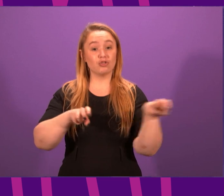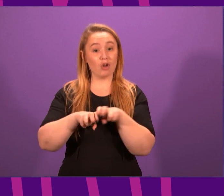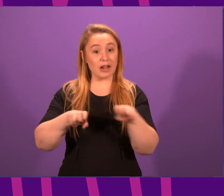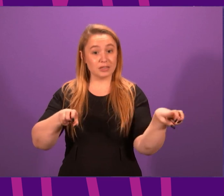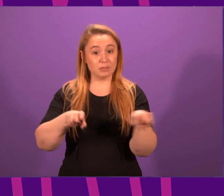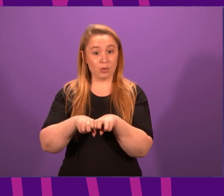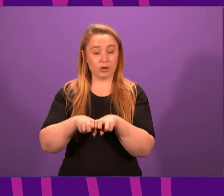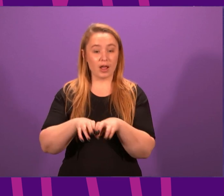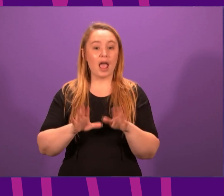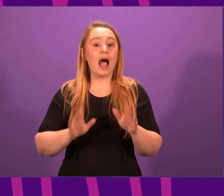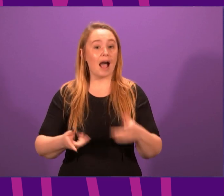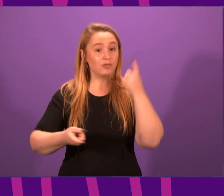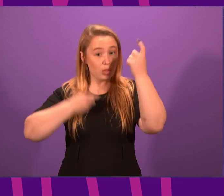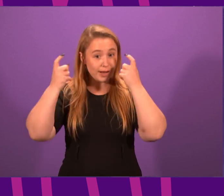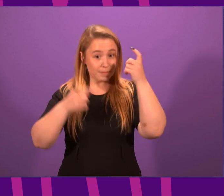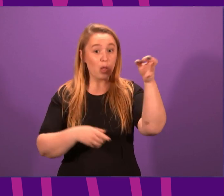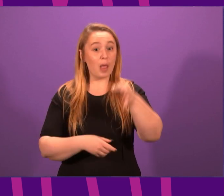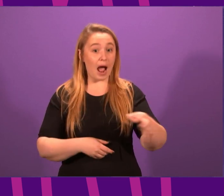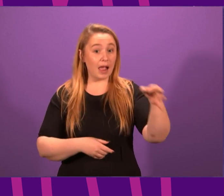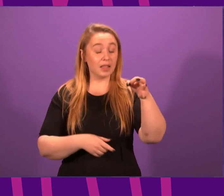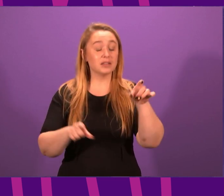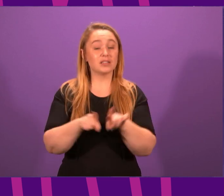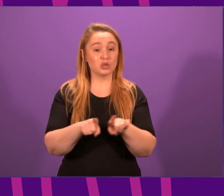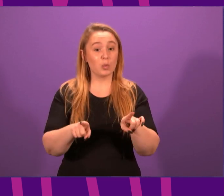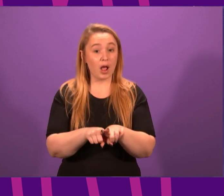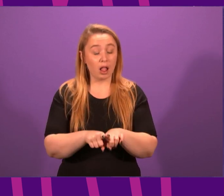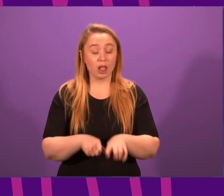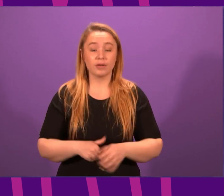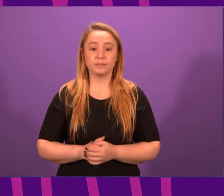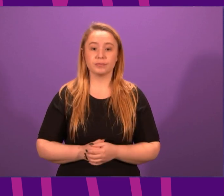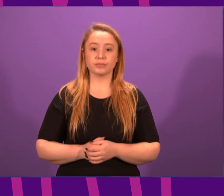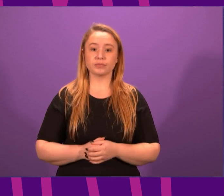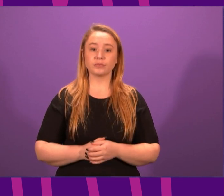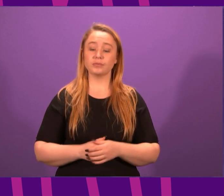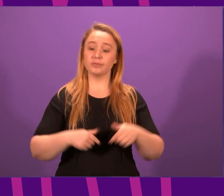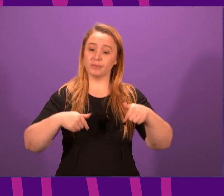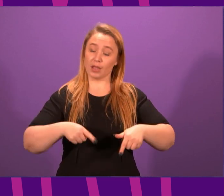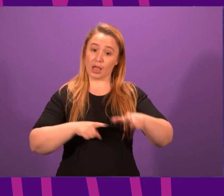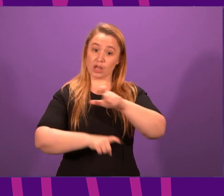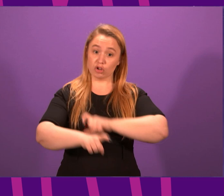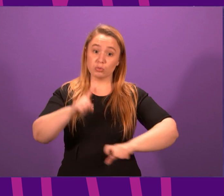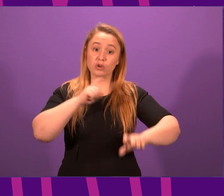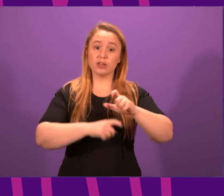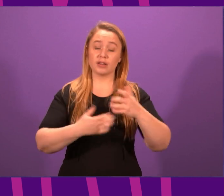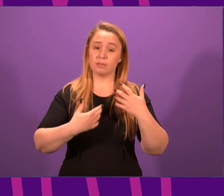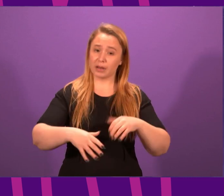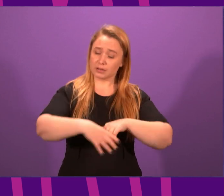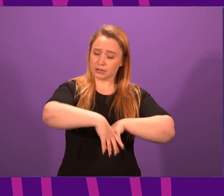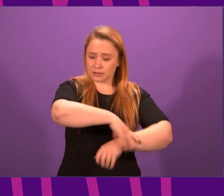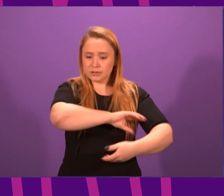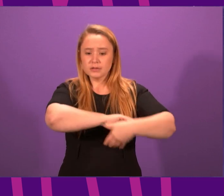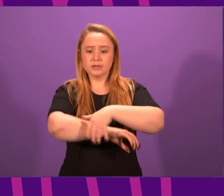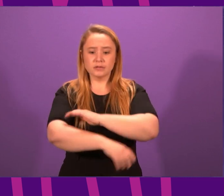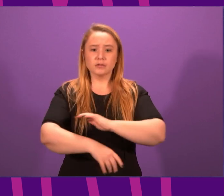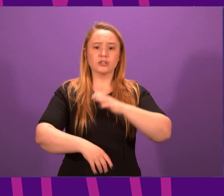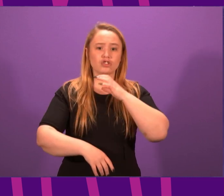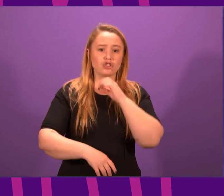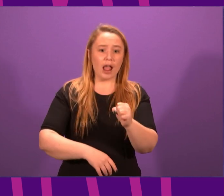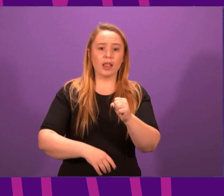an afterthought. It has taken a great community effort to keep the levels of the virus so low in